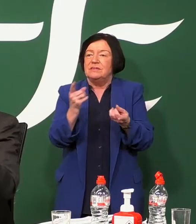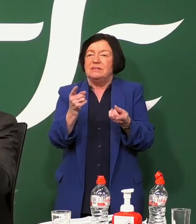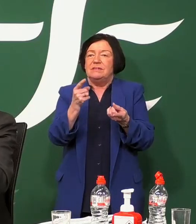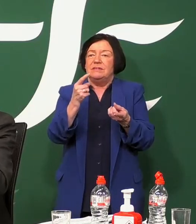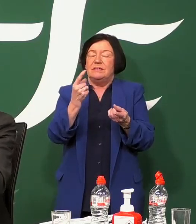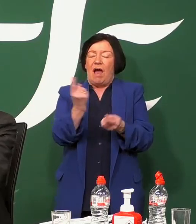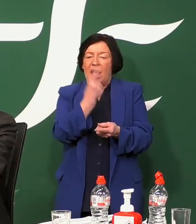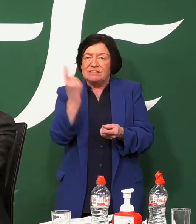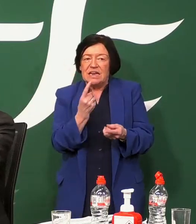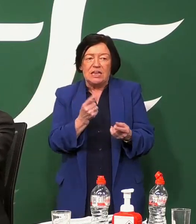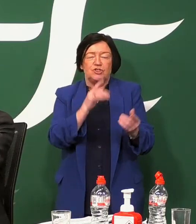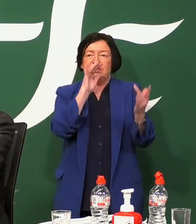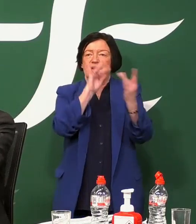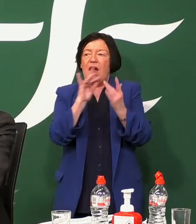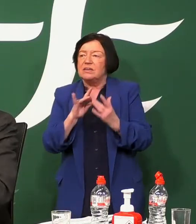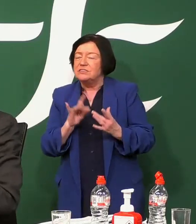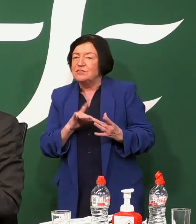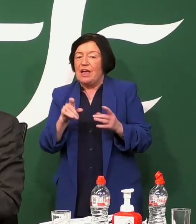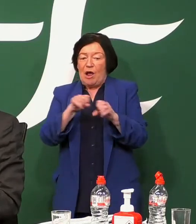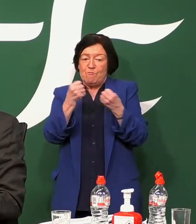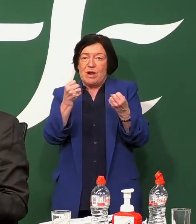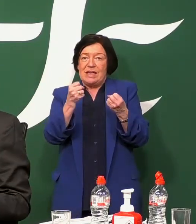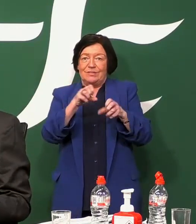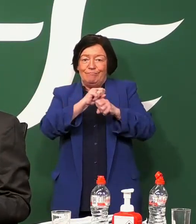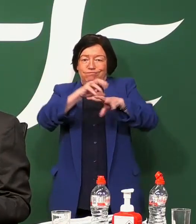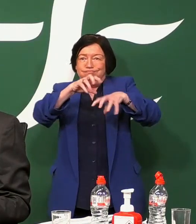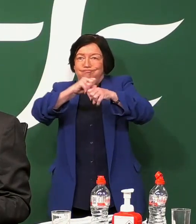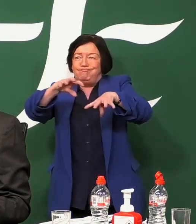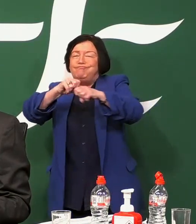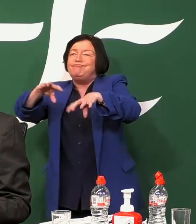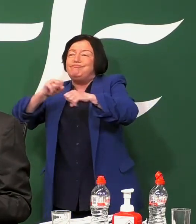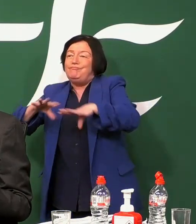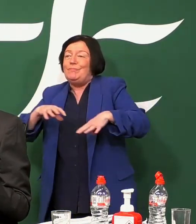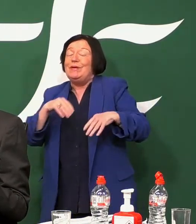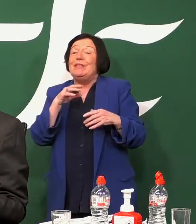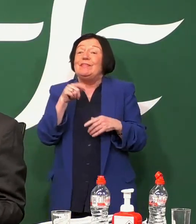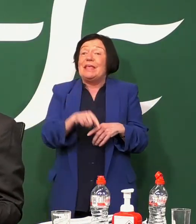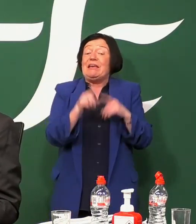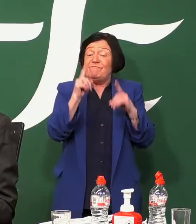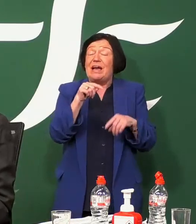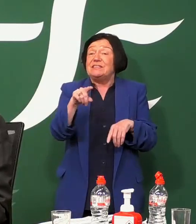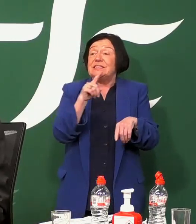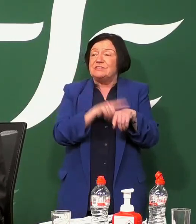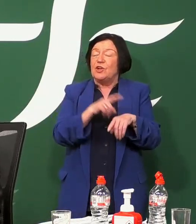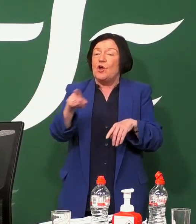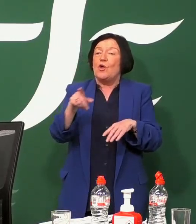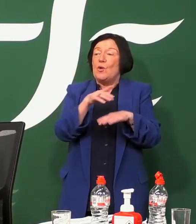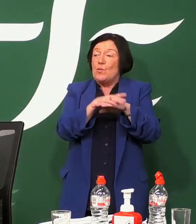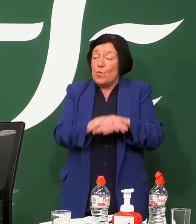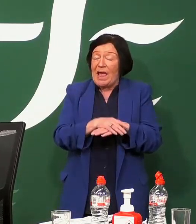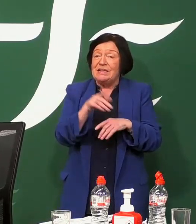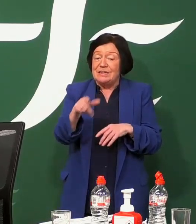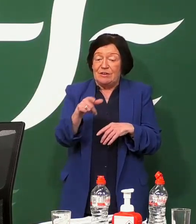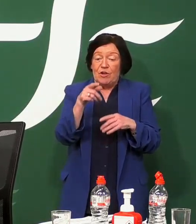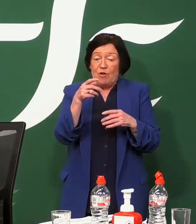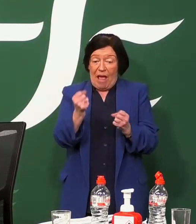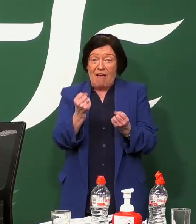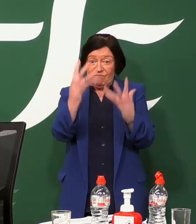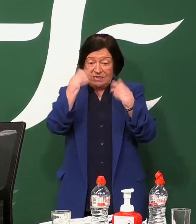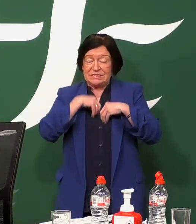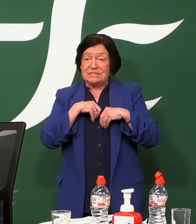isolation, contacts, and breaking the chain of transmission of disease. And hence the advice at this point in time is, with or without a test, if you have